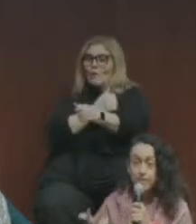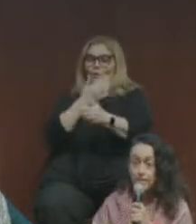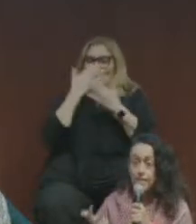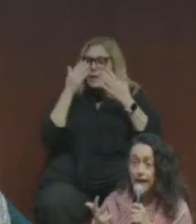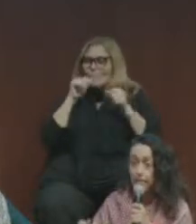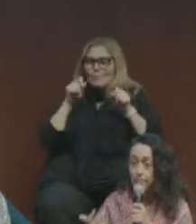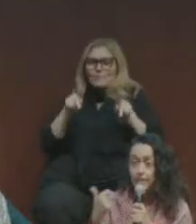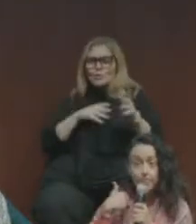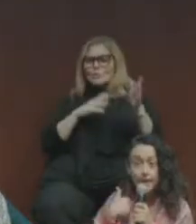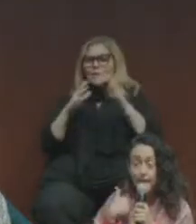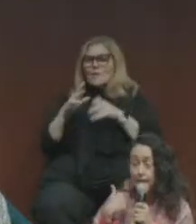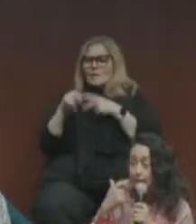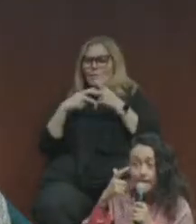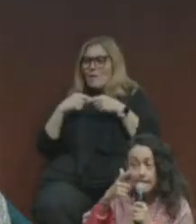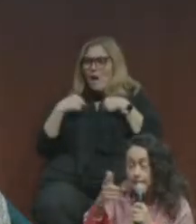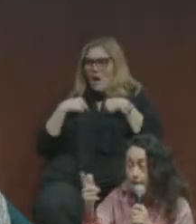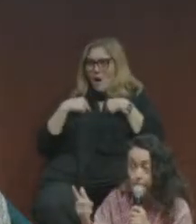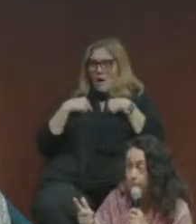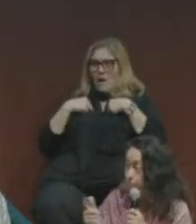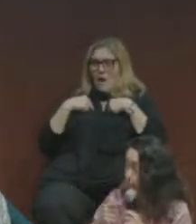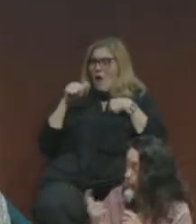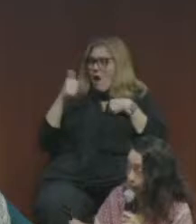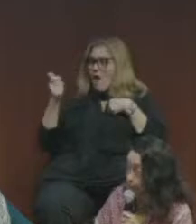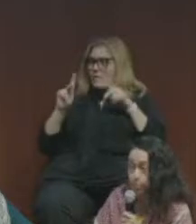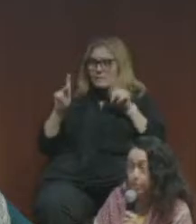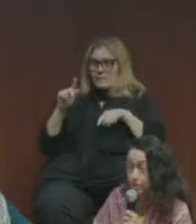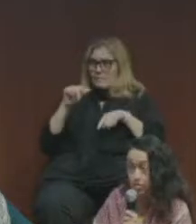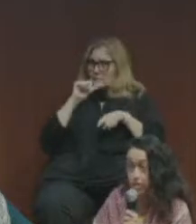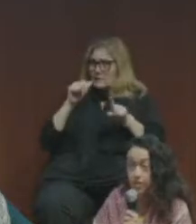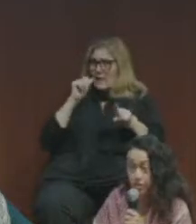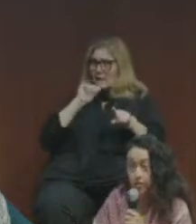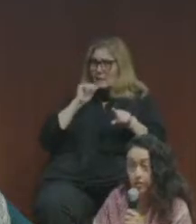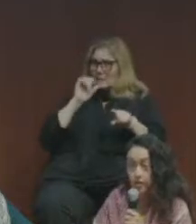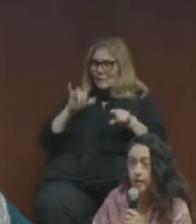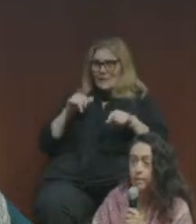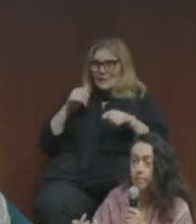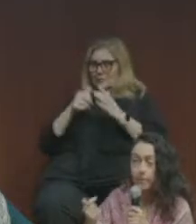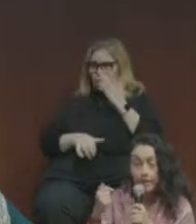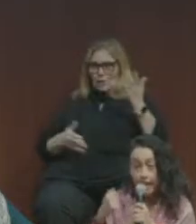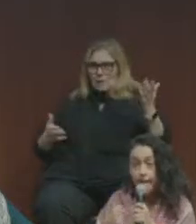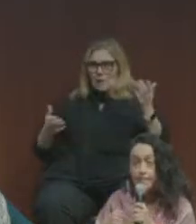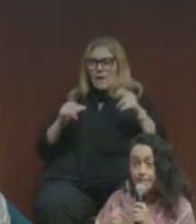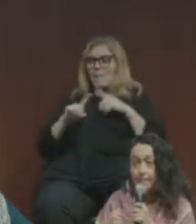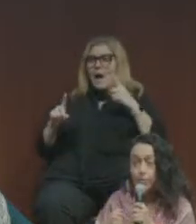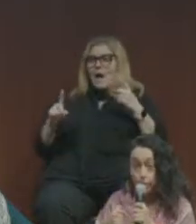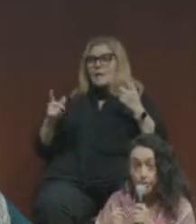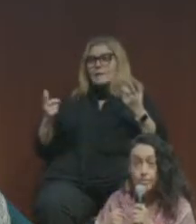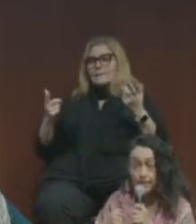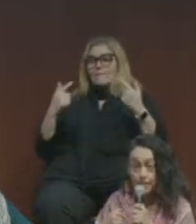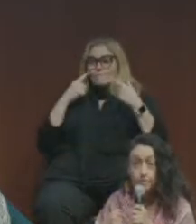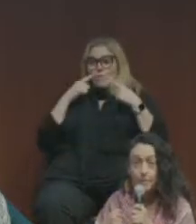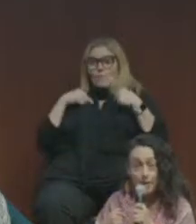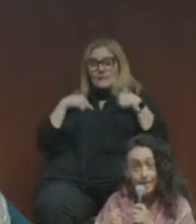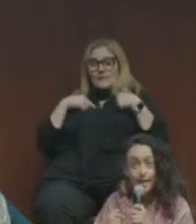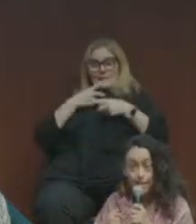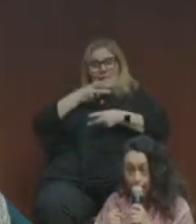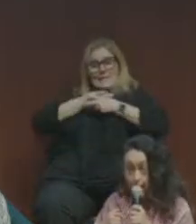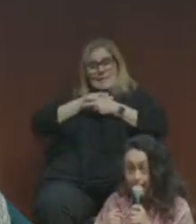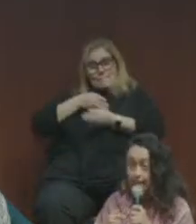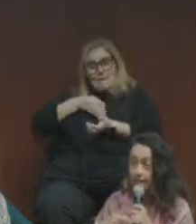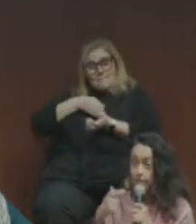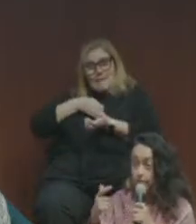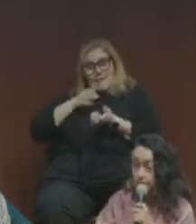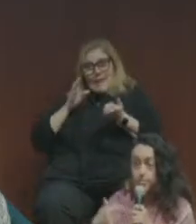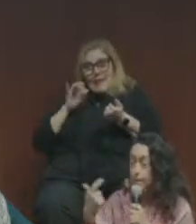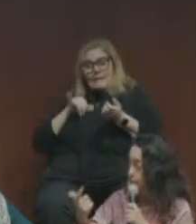kinds of things that happen that I'm like, other people will not put up with this shit, But yet, in order to keep my Medicaid